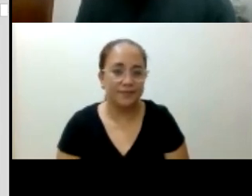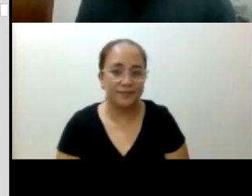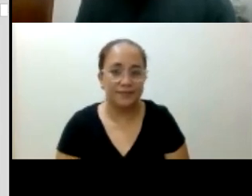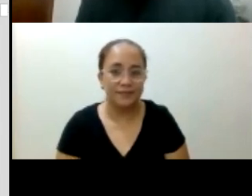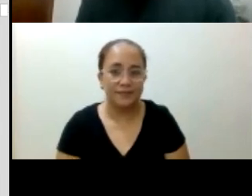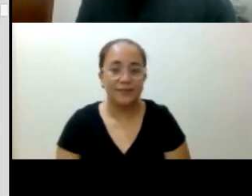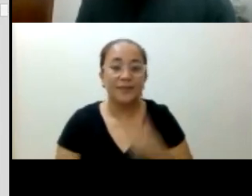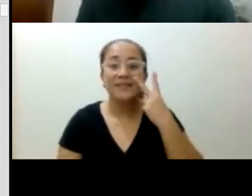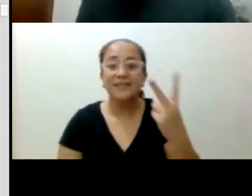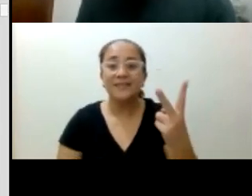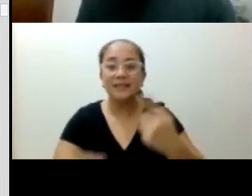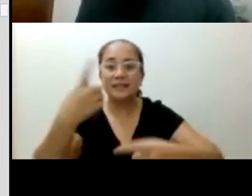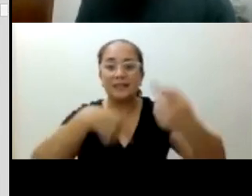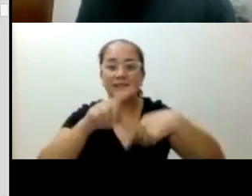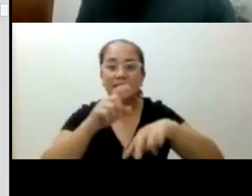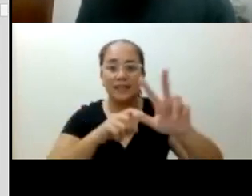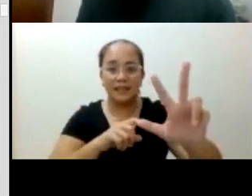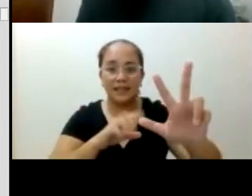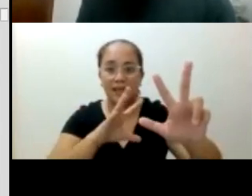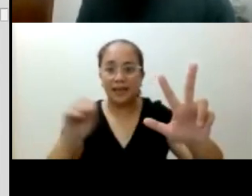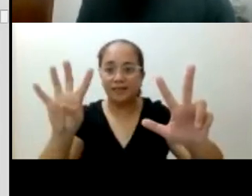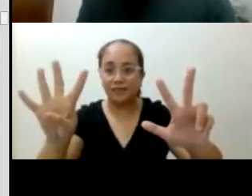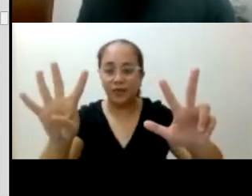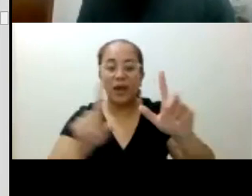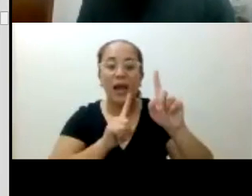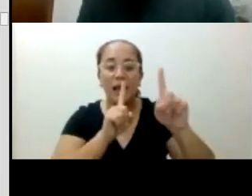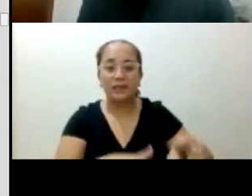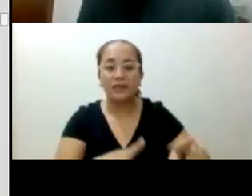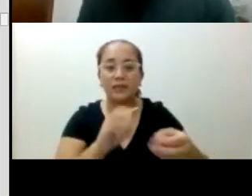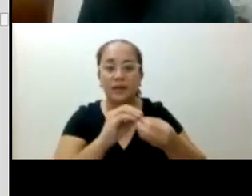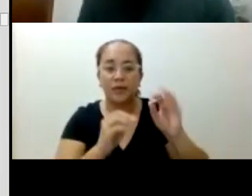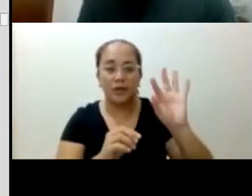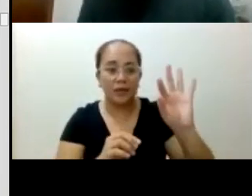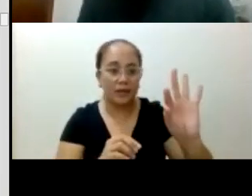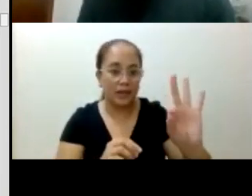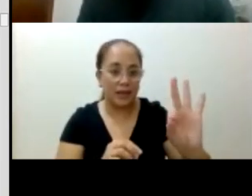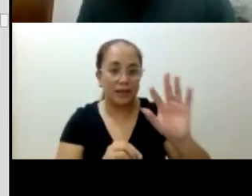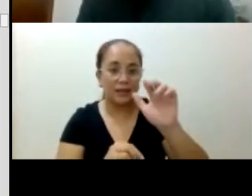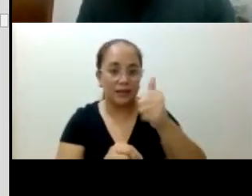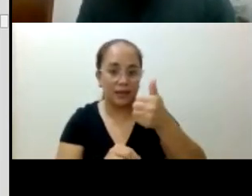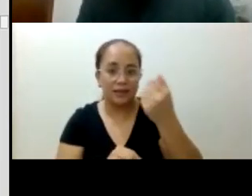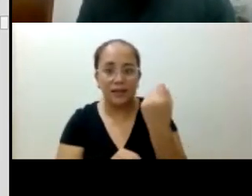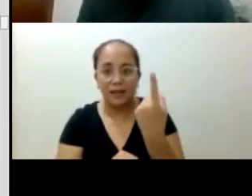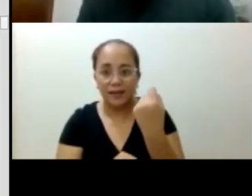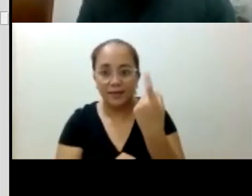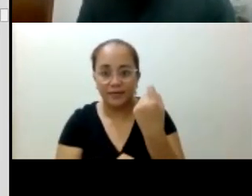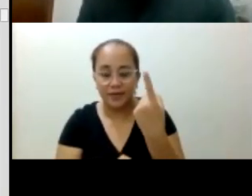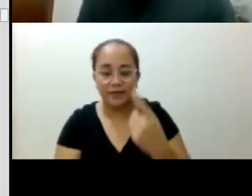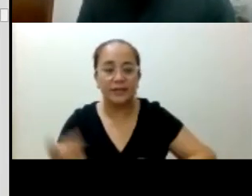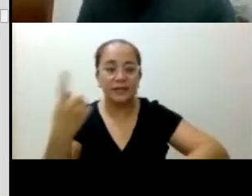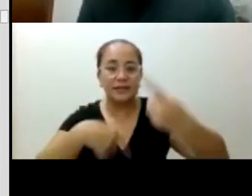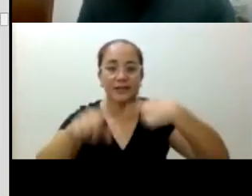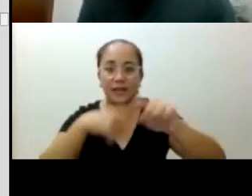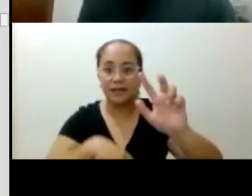Look at signs 3 and 4 and answer questions 9, 10, and 11. So sign